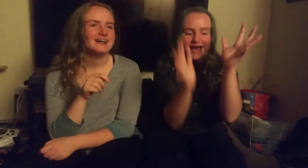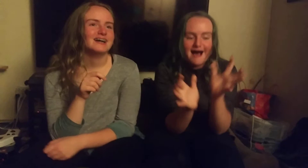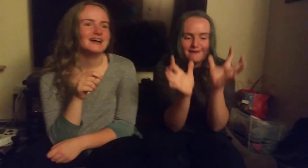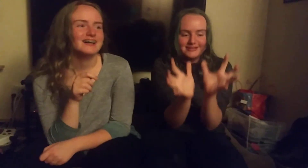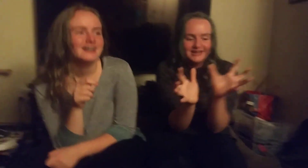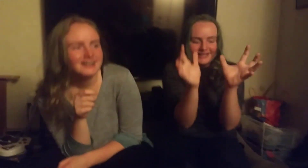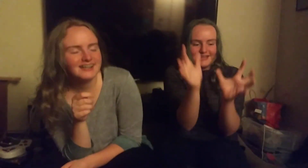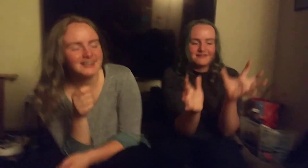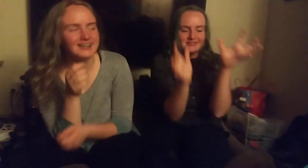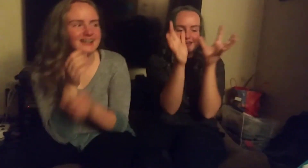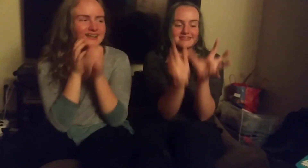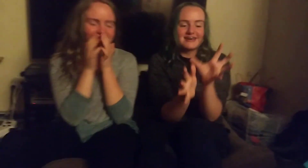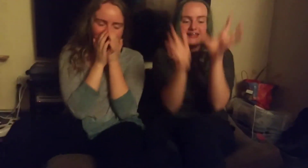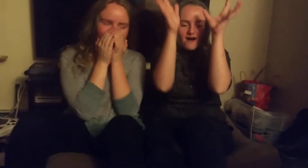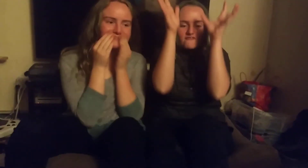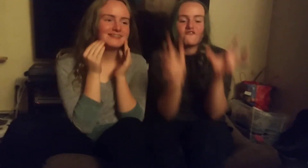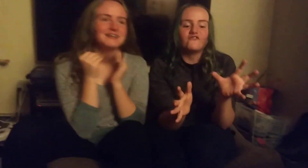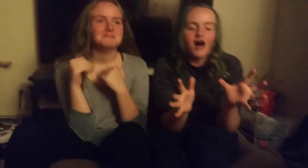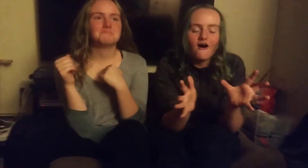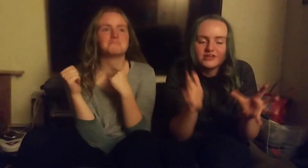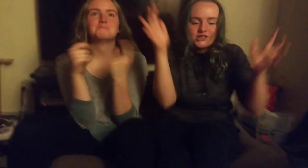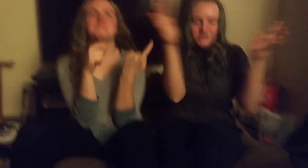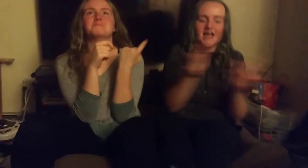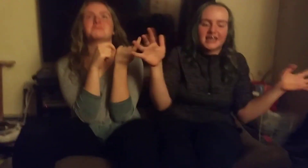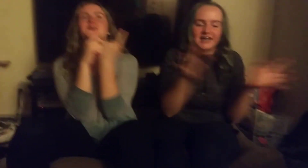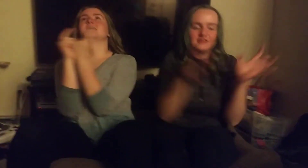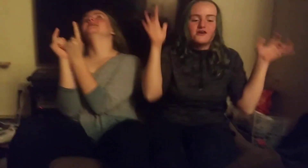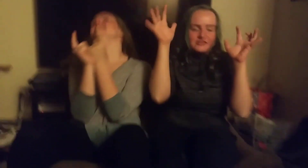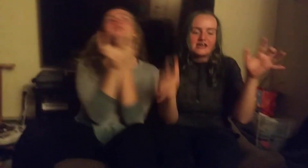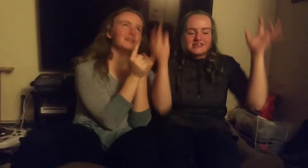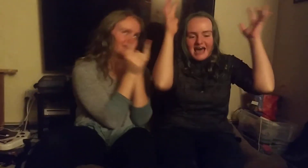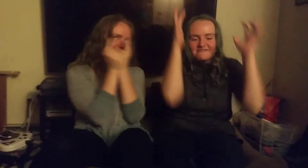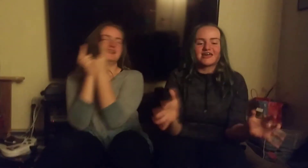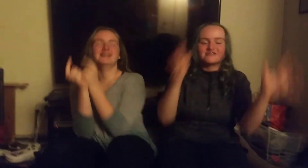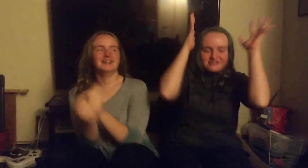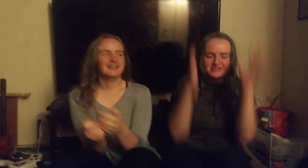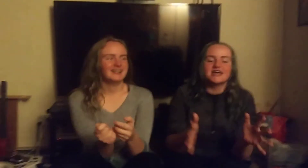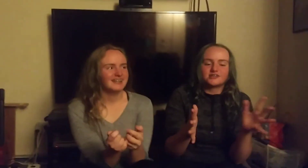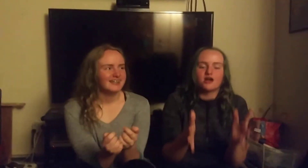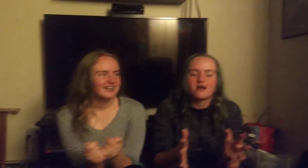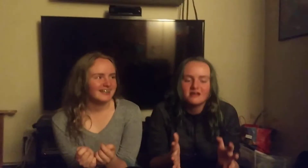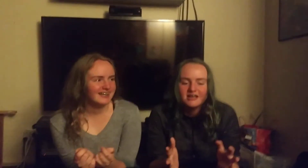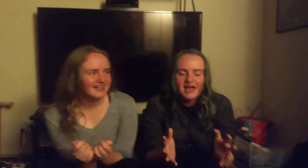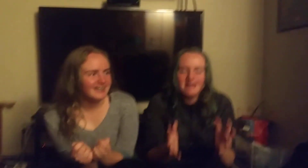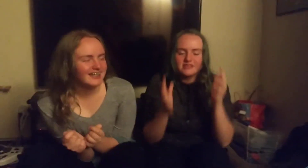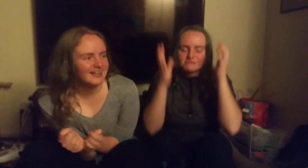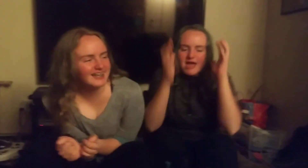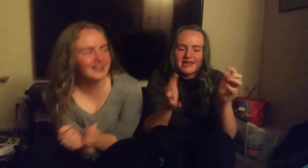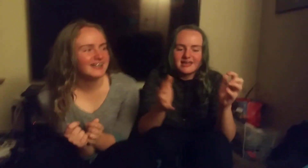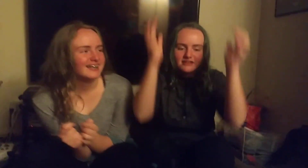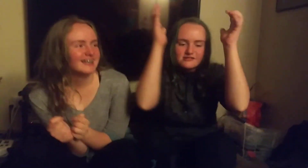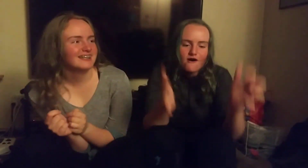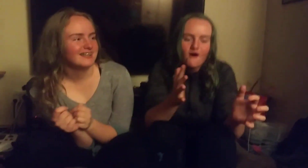out! It looks like it's gonna overflow, and it's shaking. It looks like it's having a seizure, and it's making a noise like